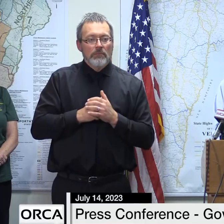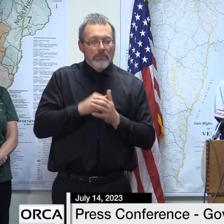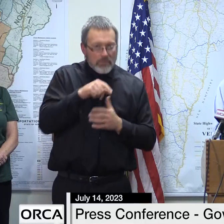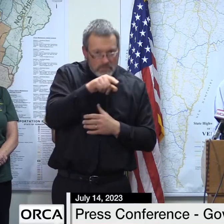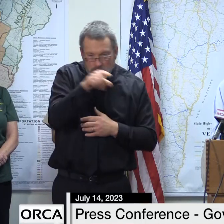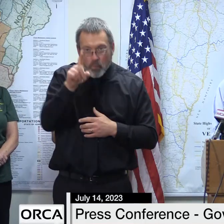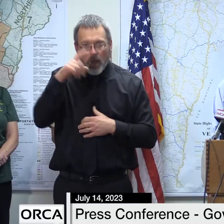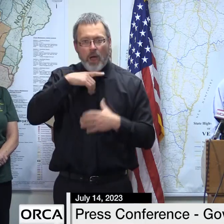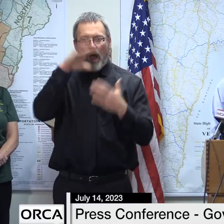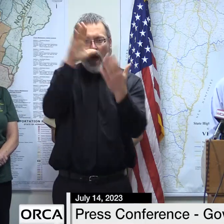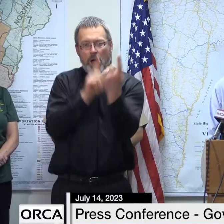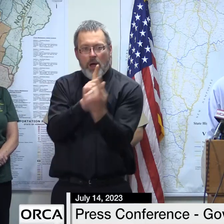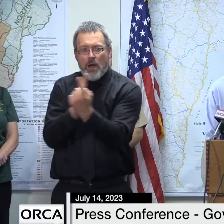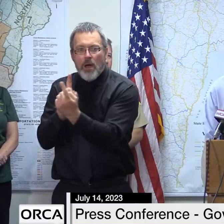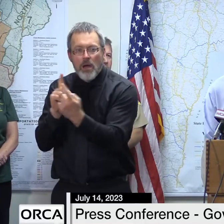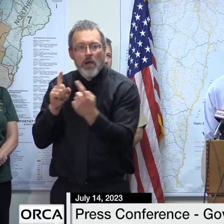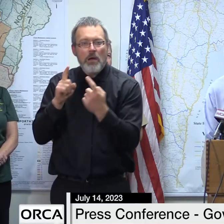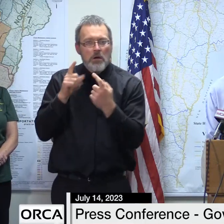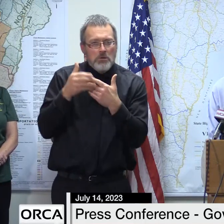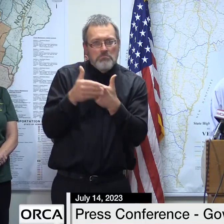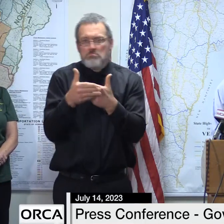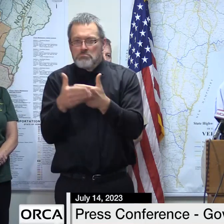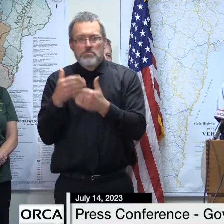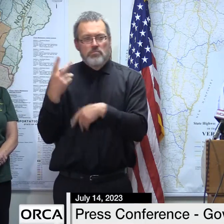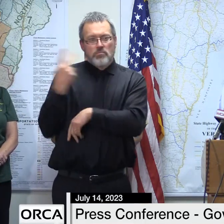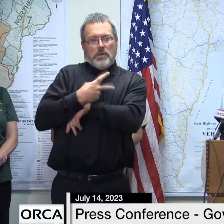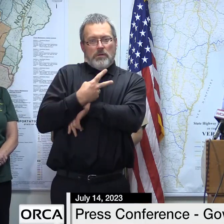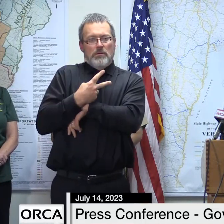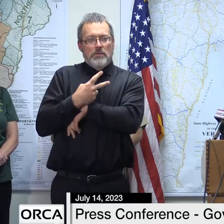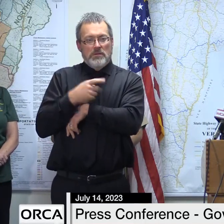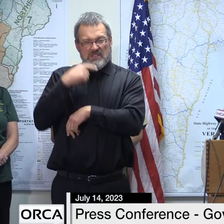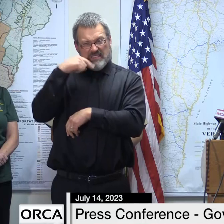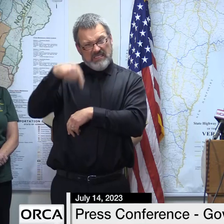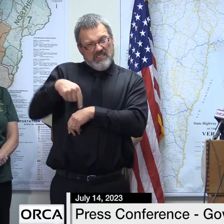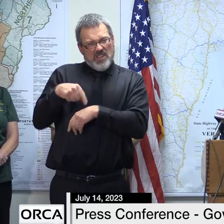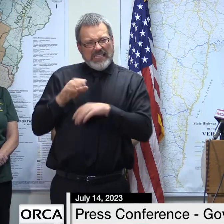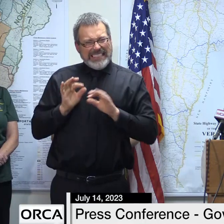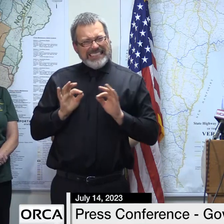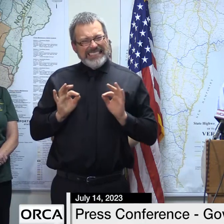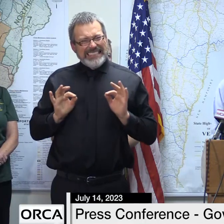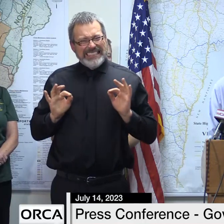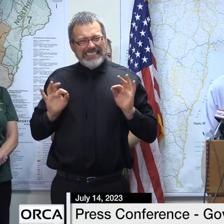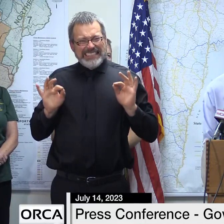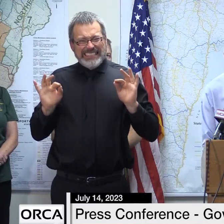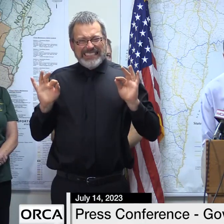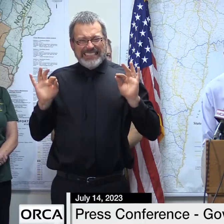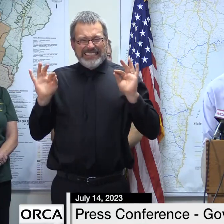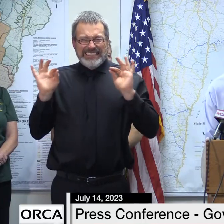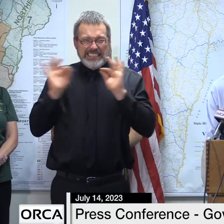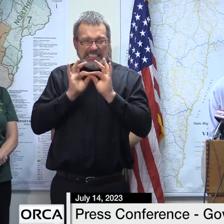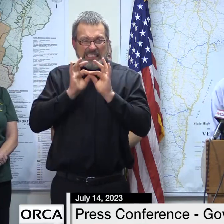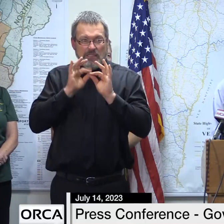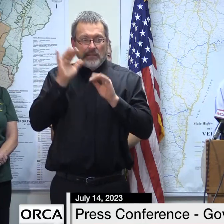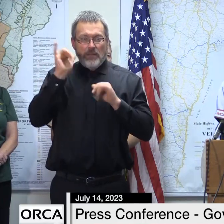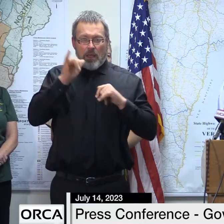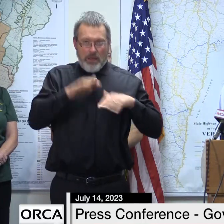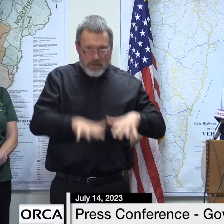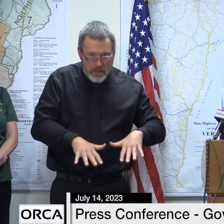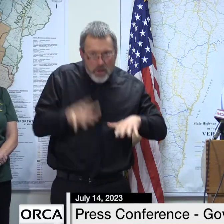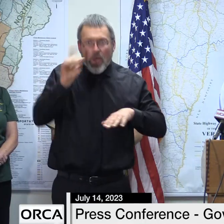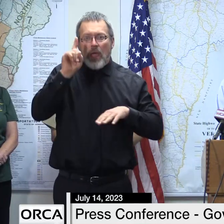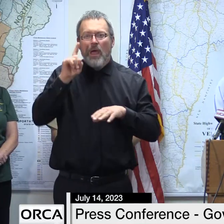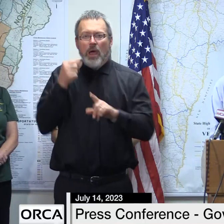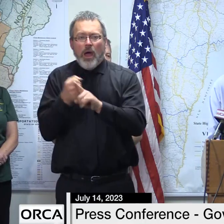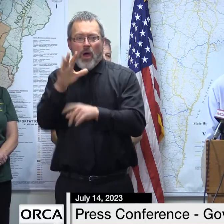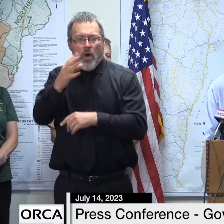48 hours, it's incredibly important to get flooded homes, businesses, and public buildings as dry as